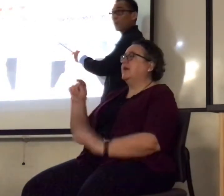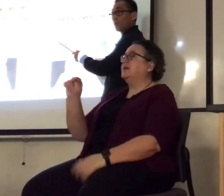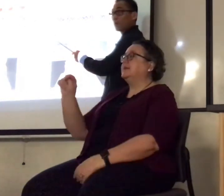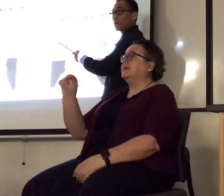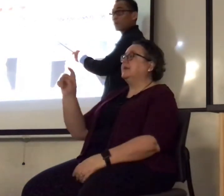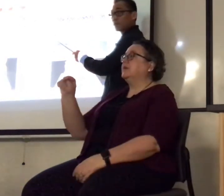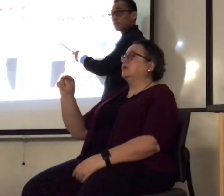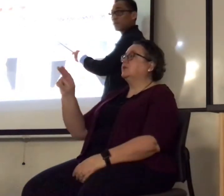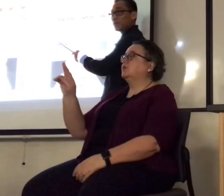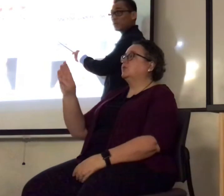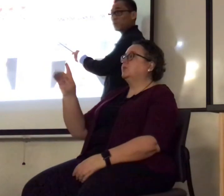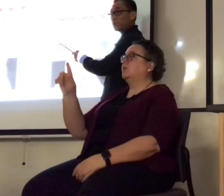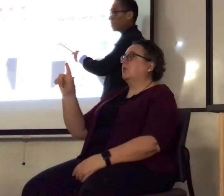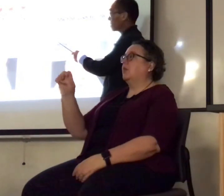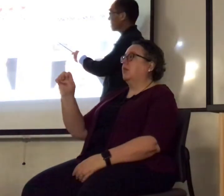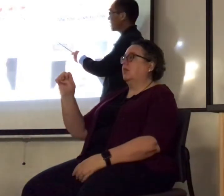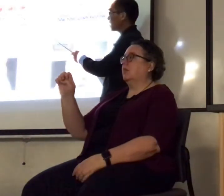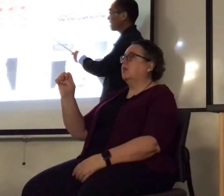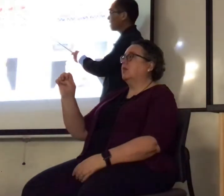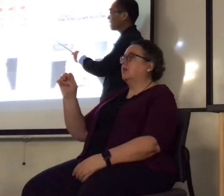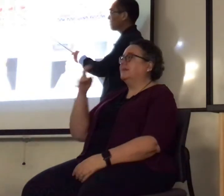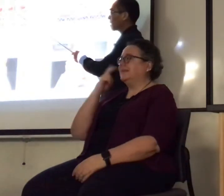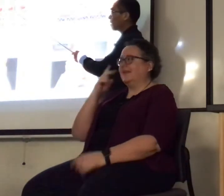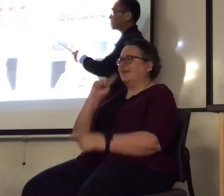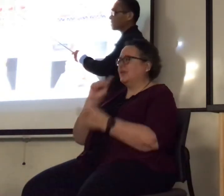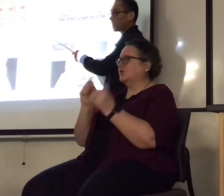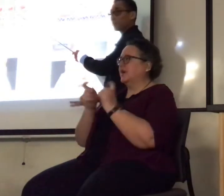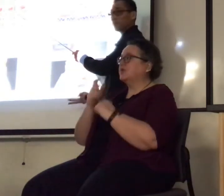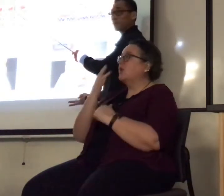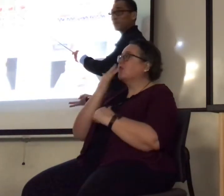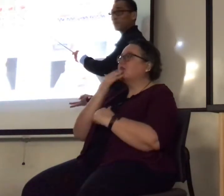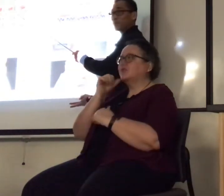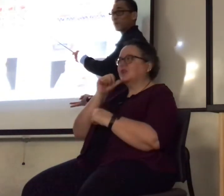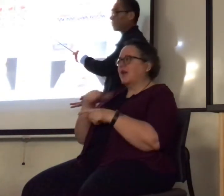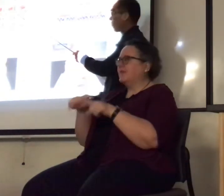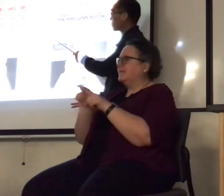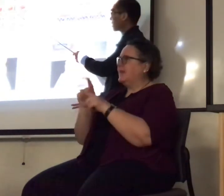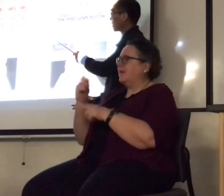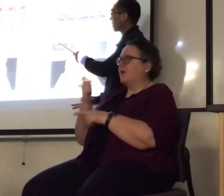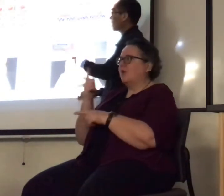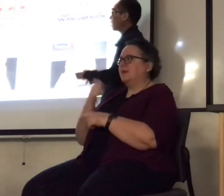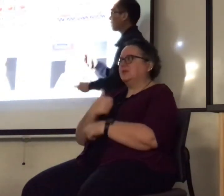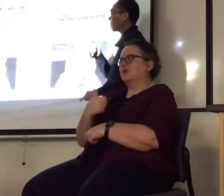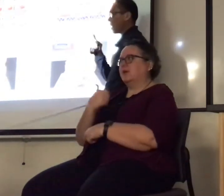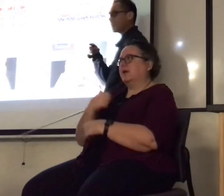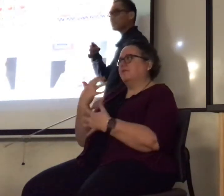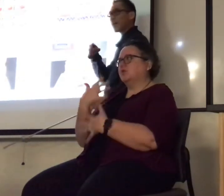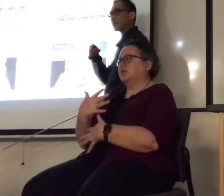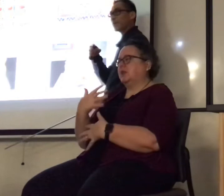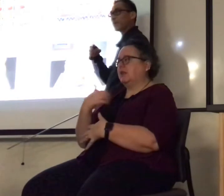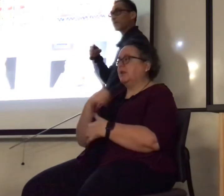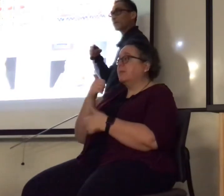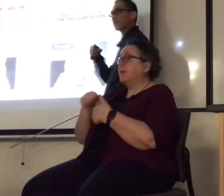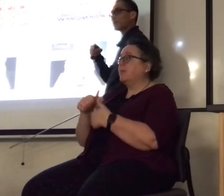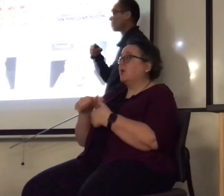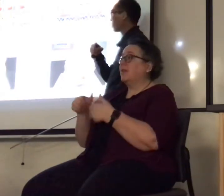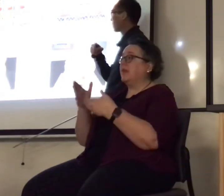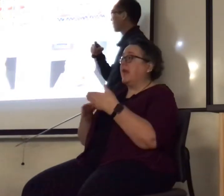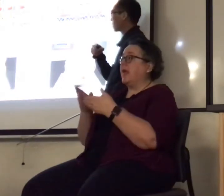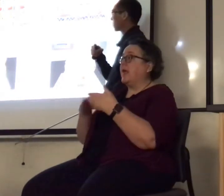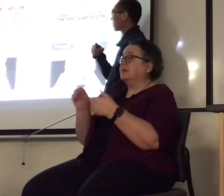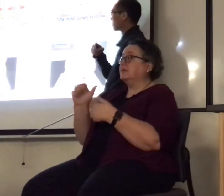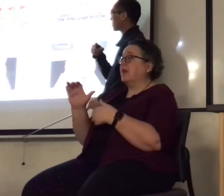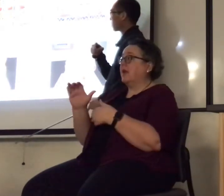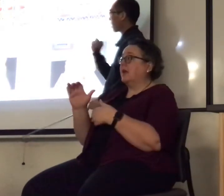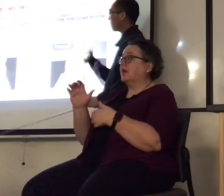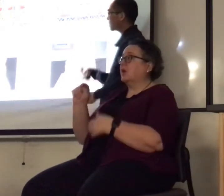T-tubule. T-tubule. See, they don't keep the colors the same for you, unfortunately. Remember the end sac fringe?